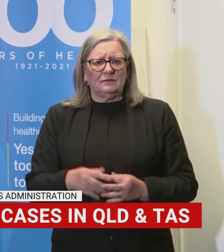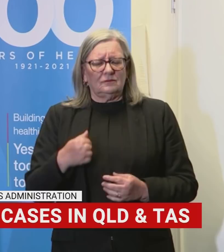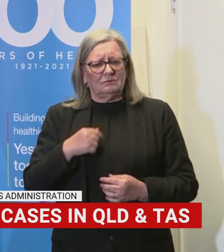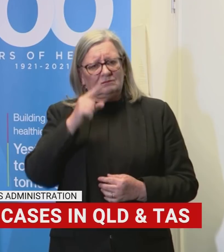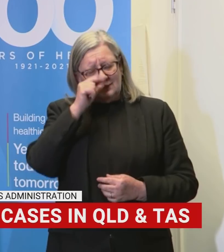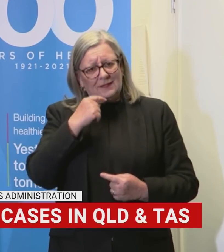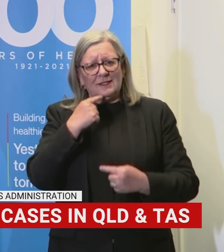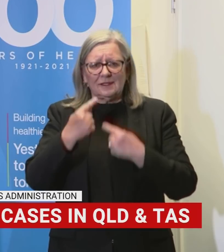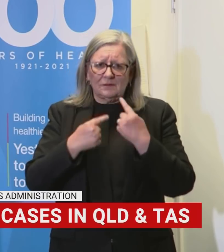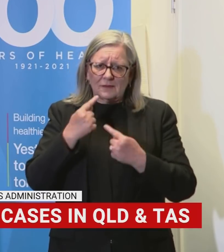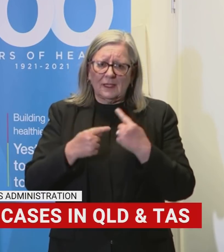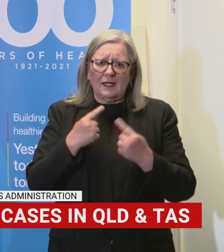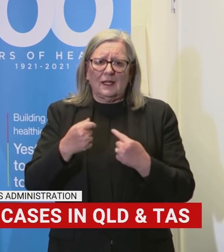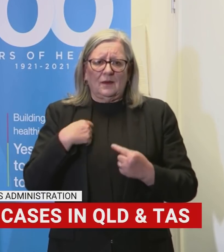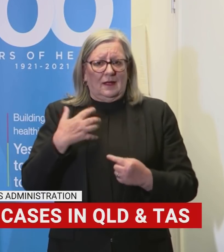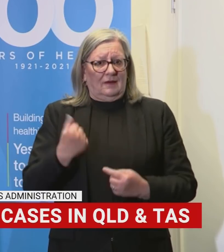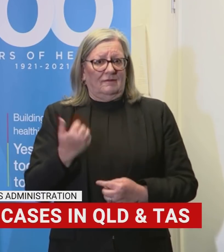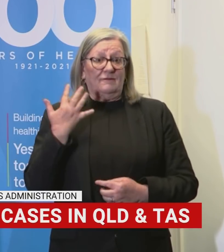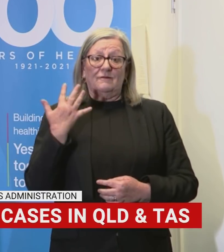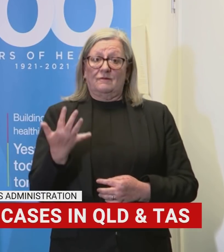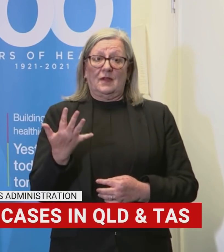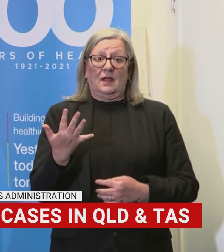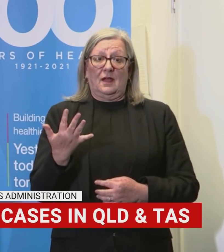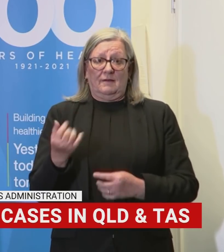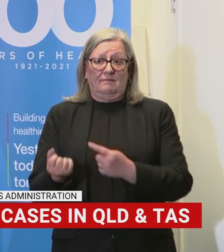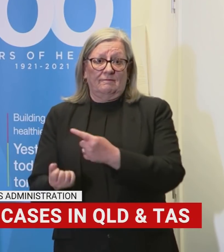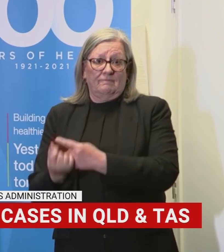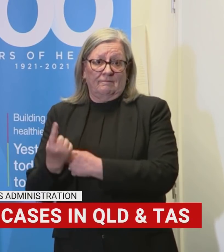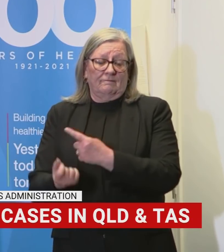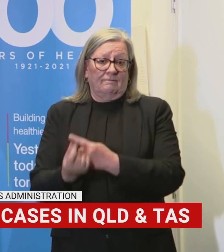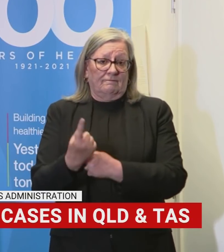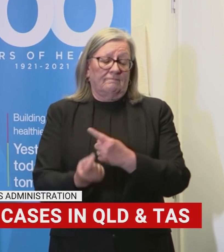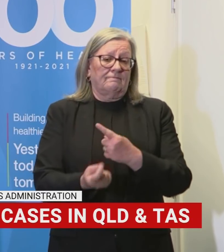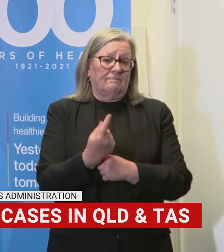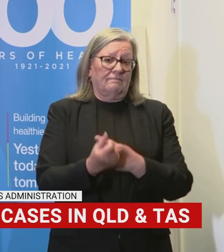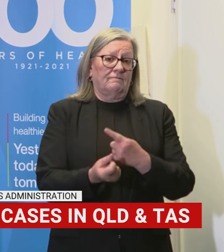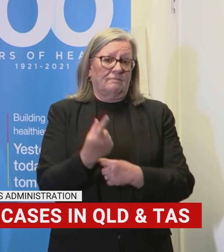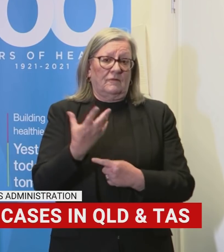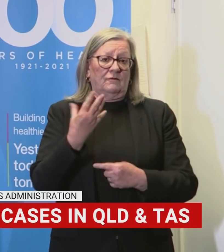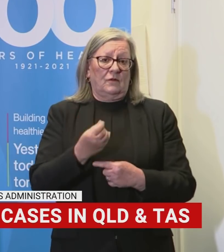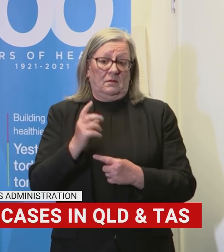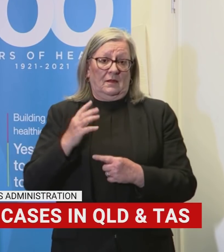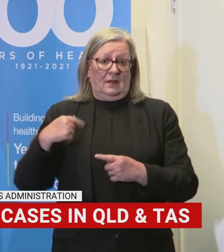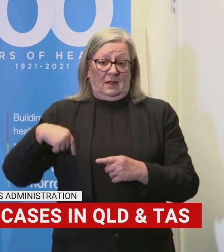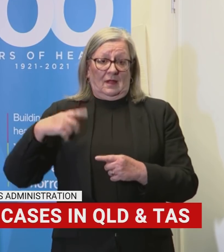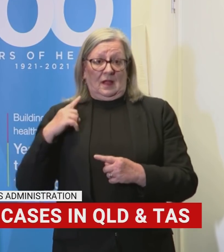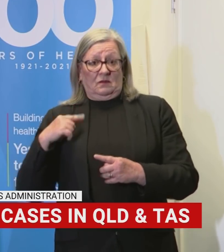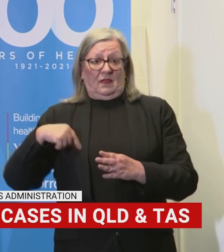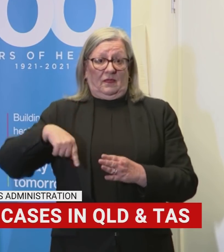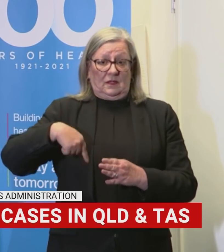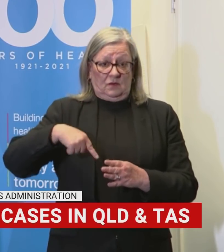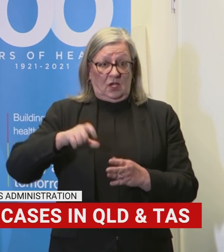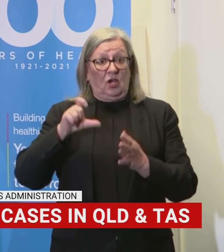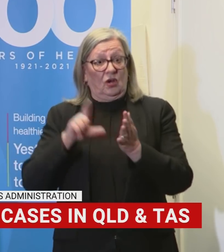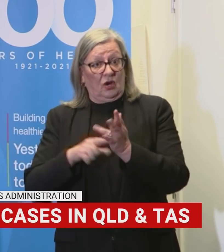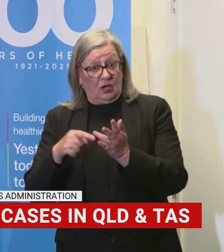cases since we last stood up last week. 5 new cases of clotting and low platelets that we